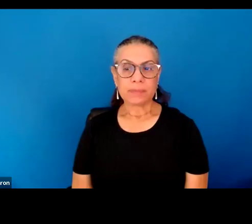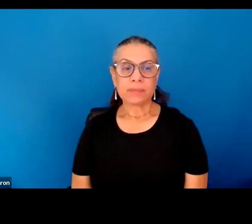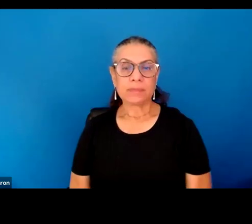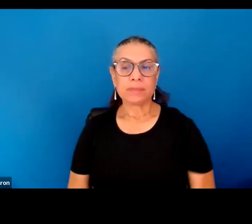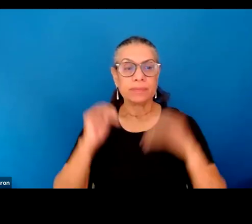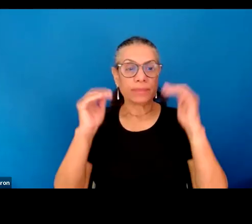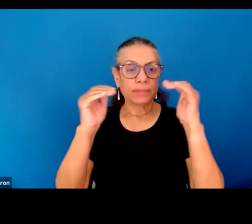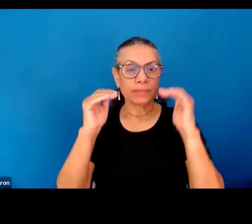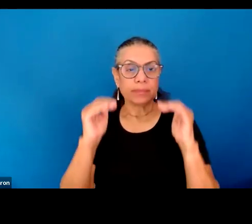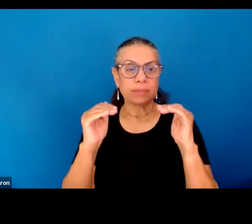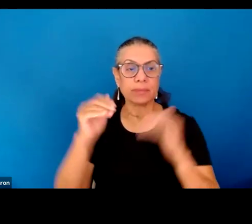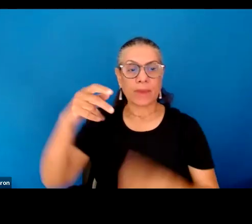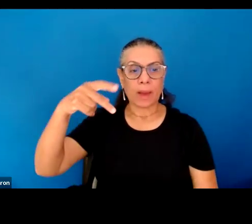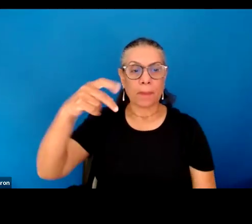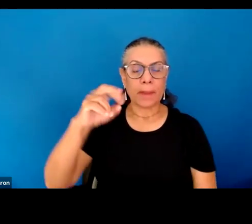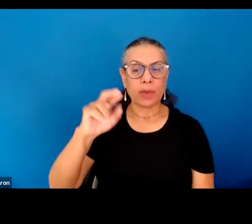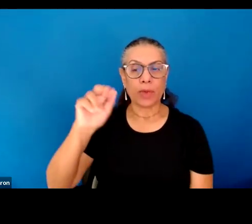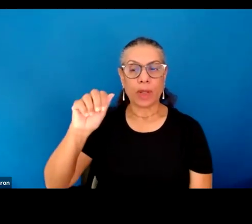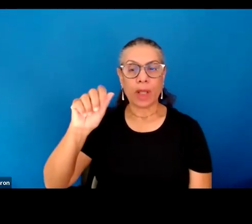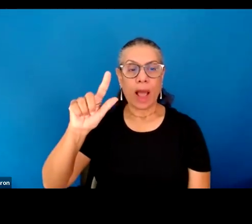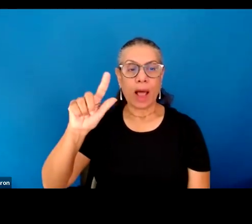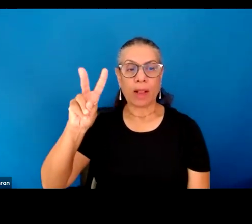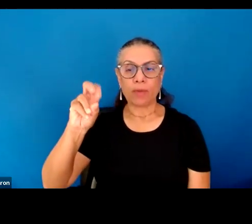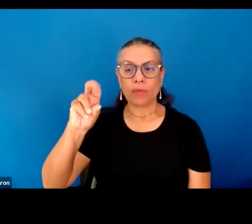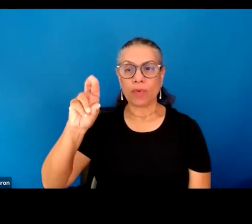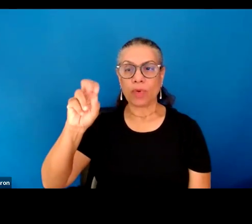Next speaker is Peter Alvarez.